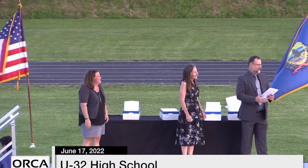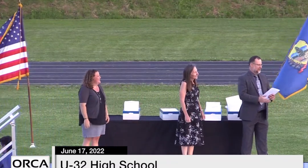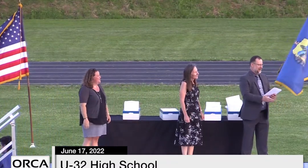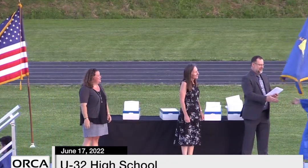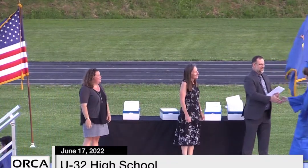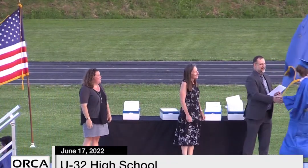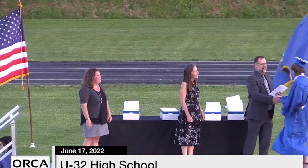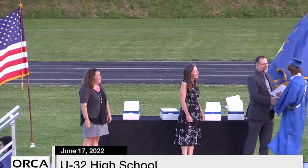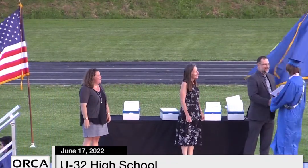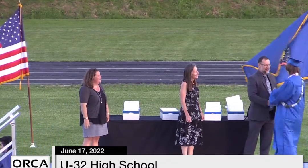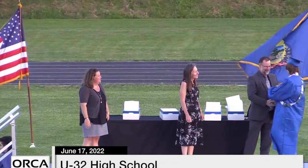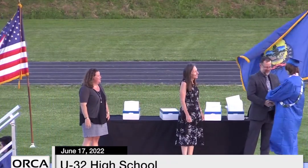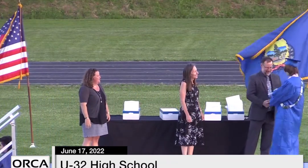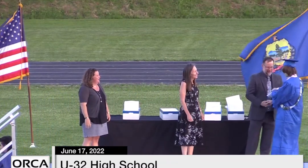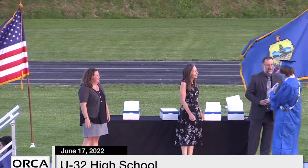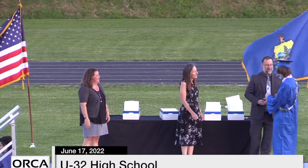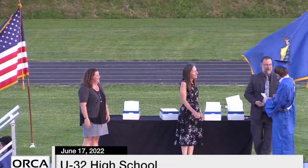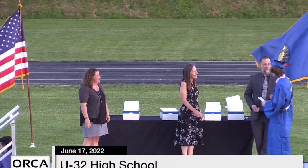Kaylee Heading.